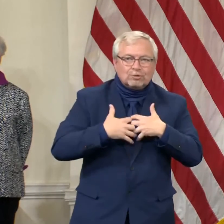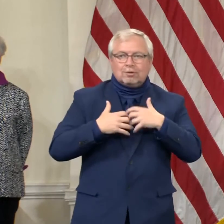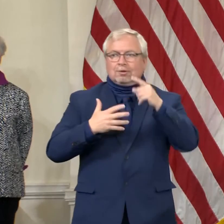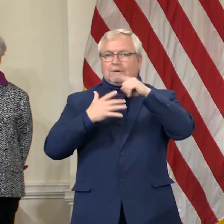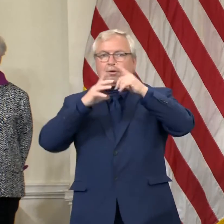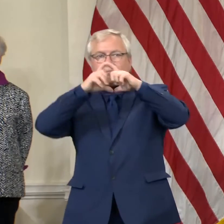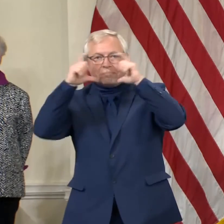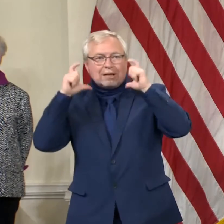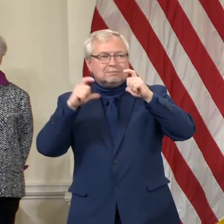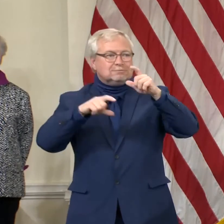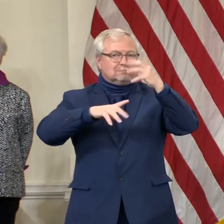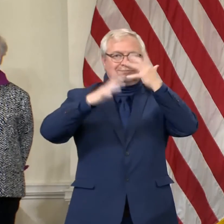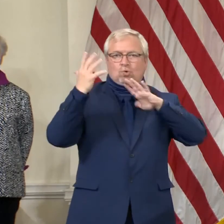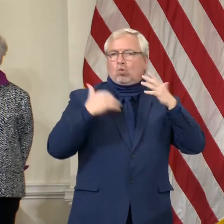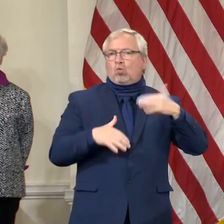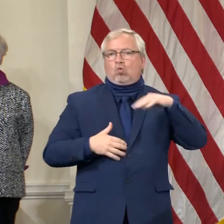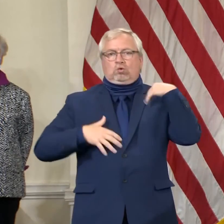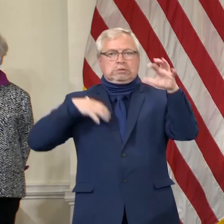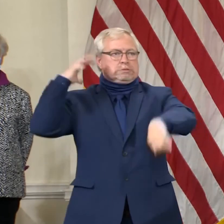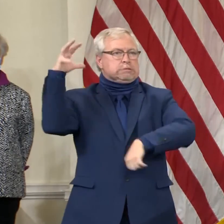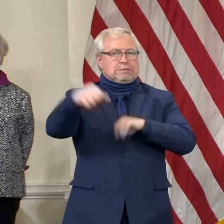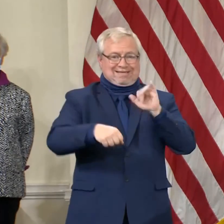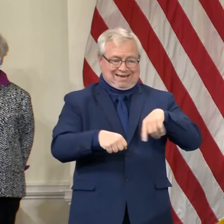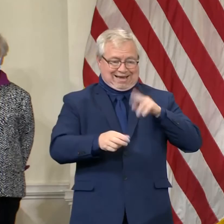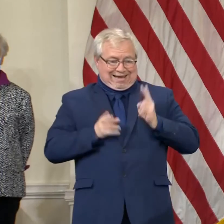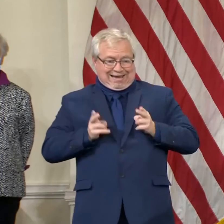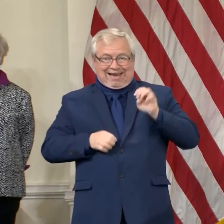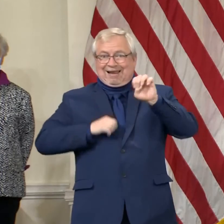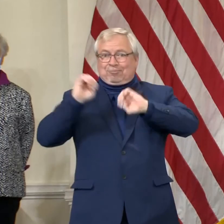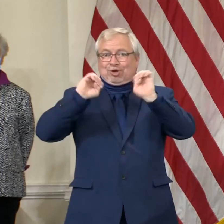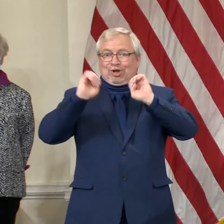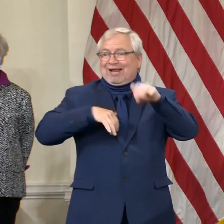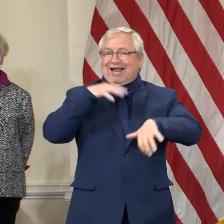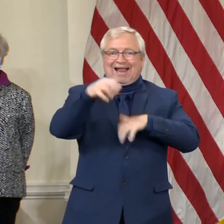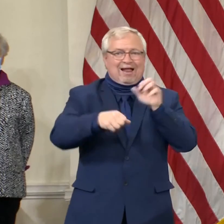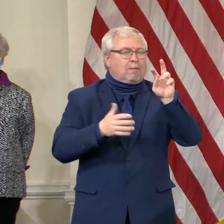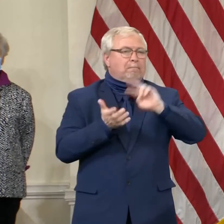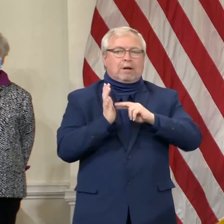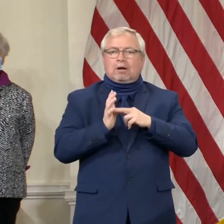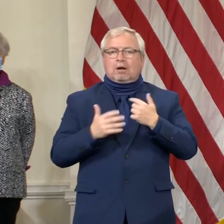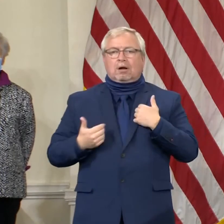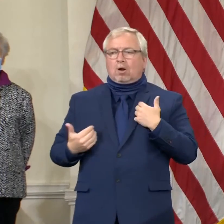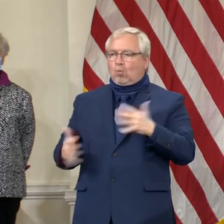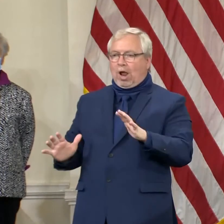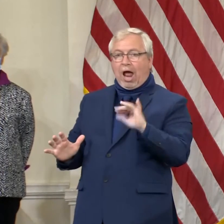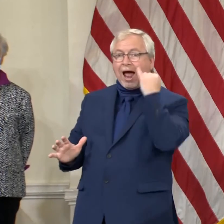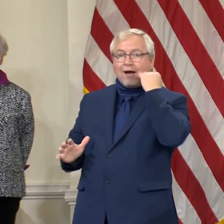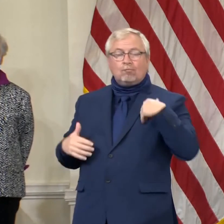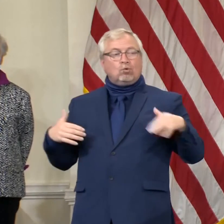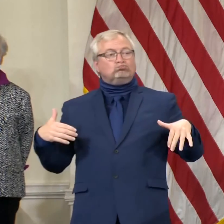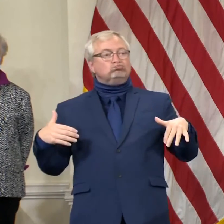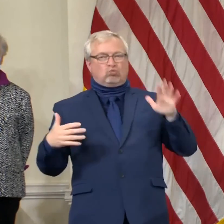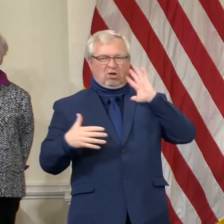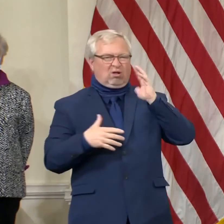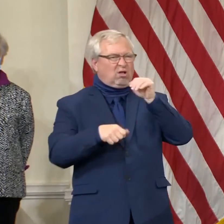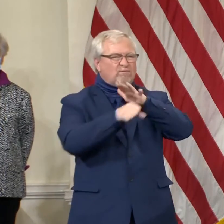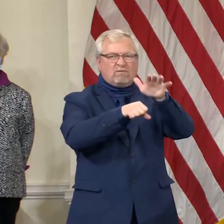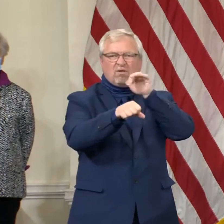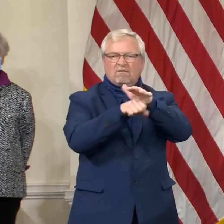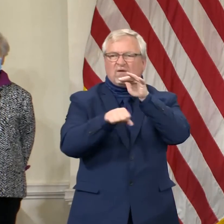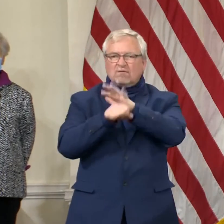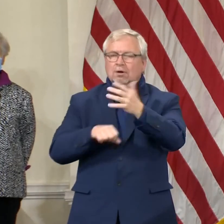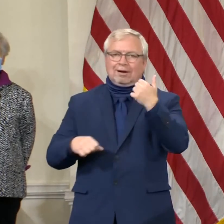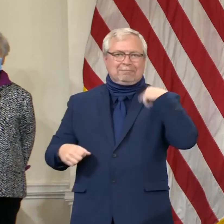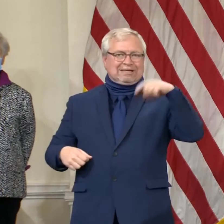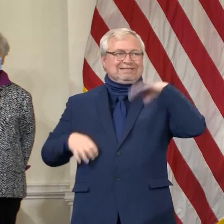didn't find them, people were going to die. So we had to find unusual sources of ways to get them.